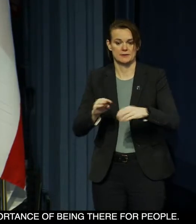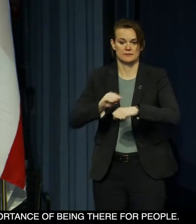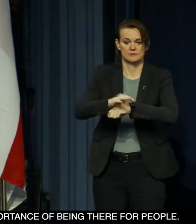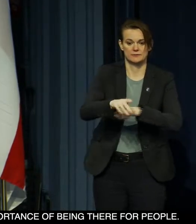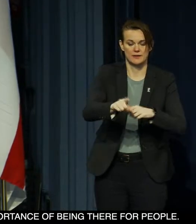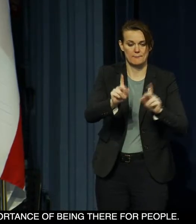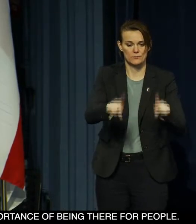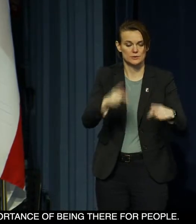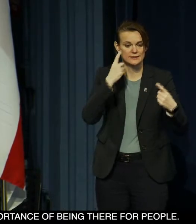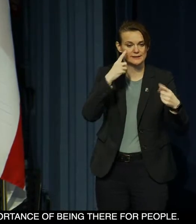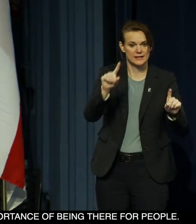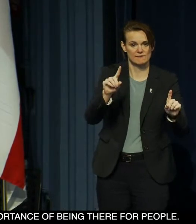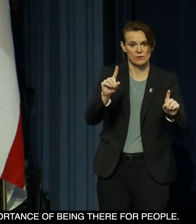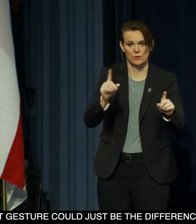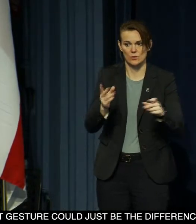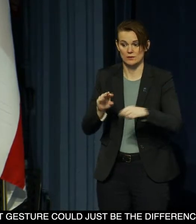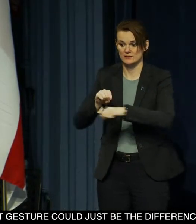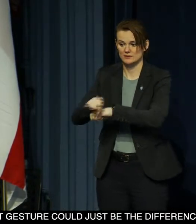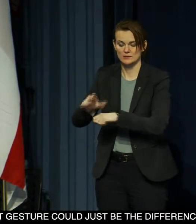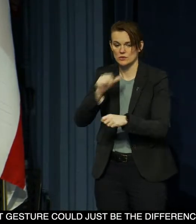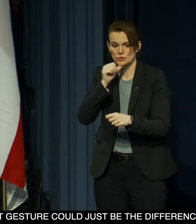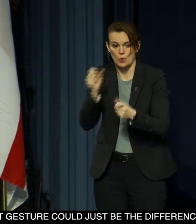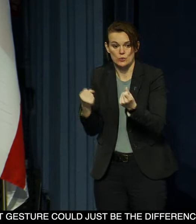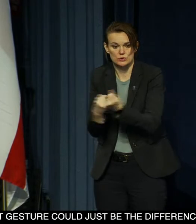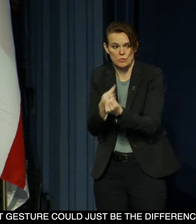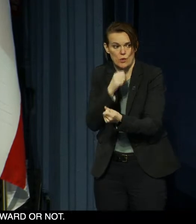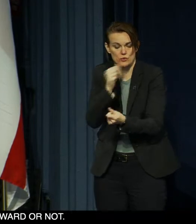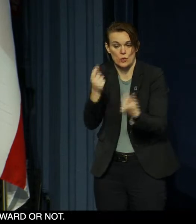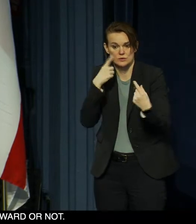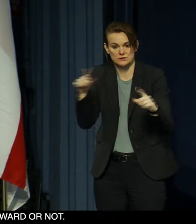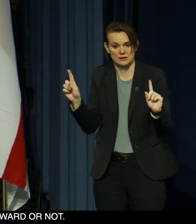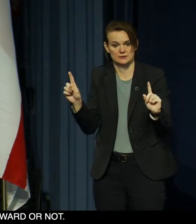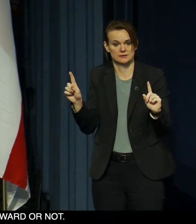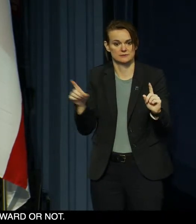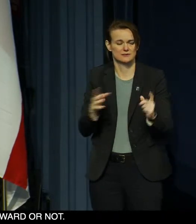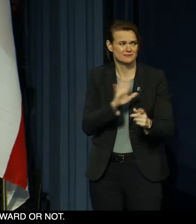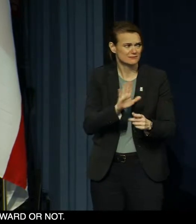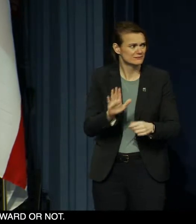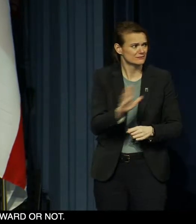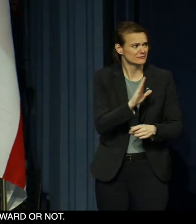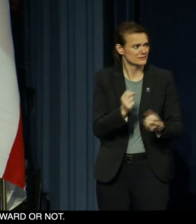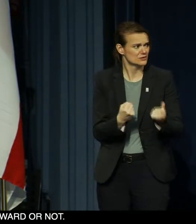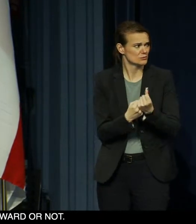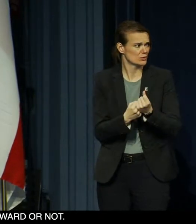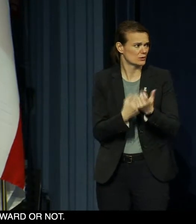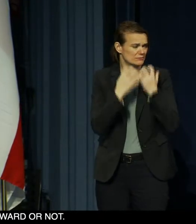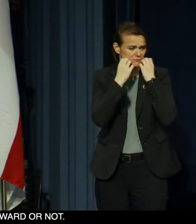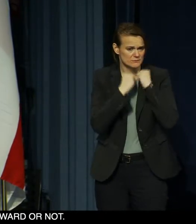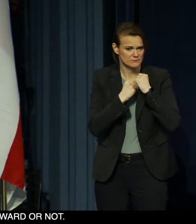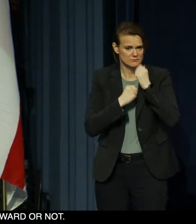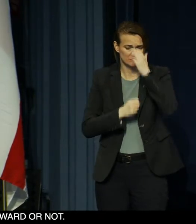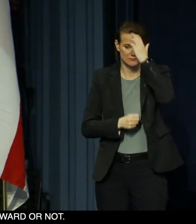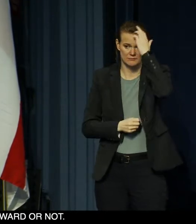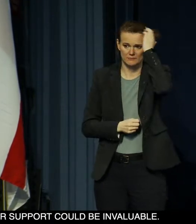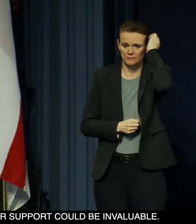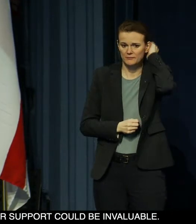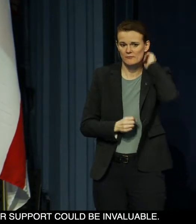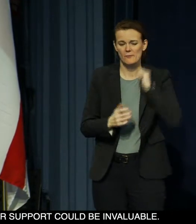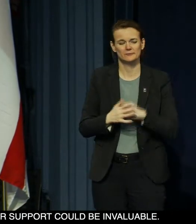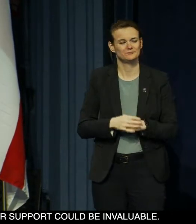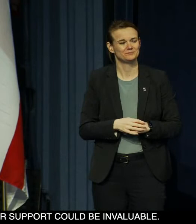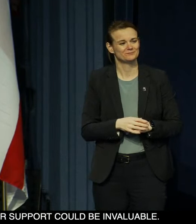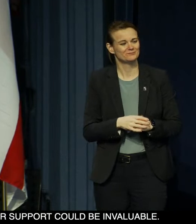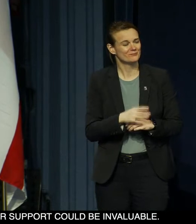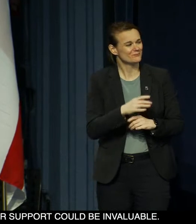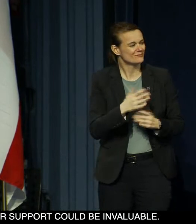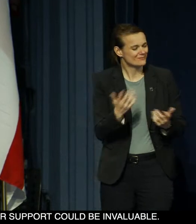moving forward or not. Your support could be invaluable. When I think about invaluable support, graduates, there are people